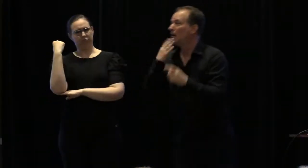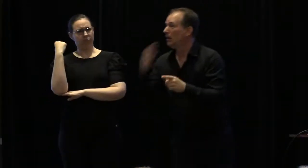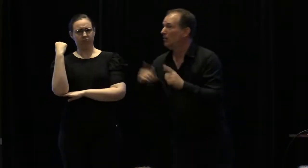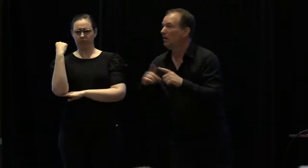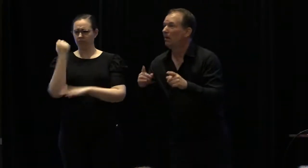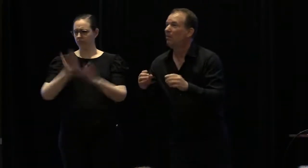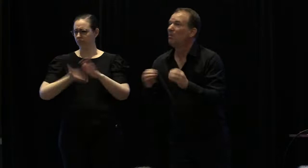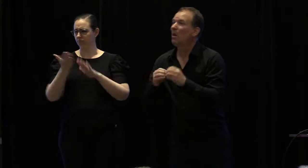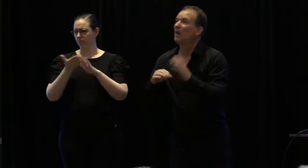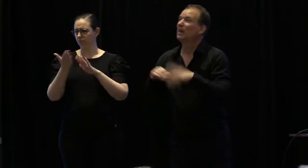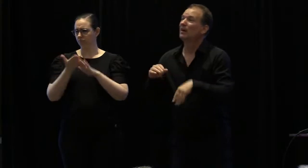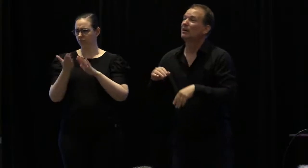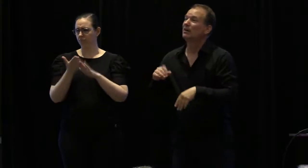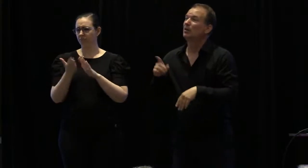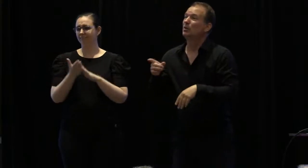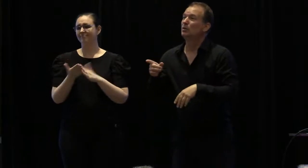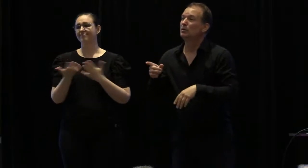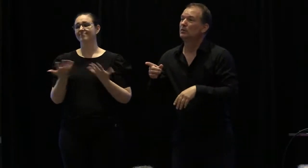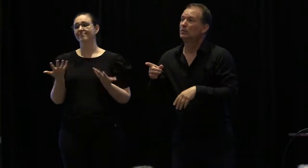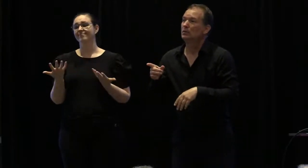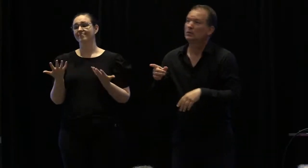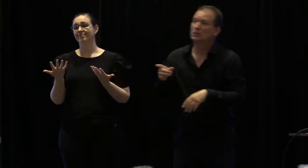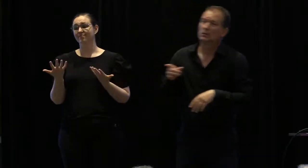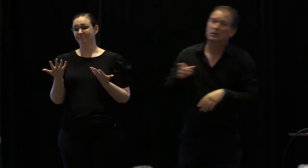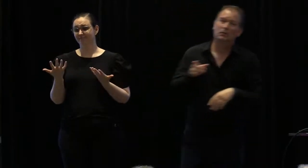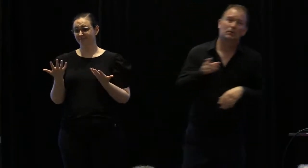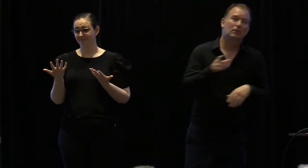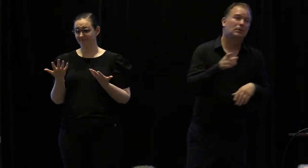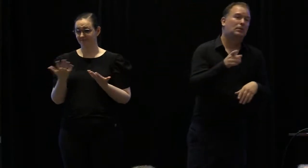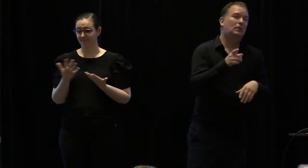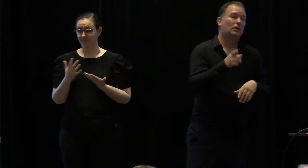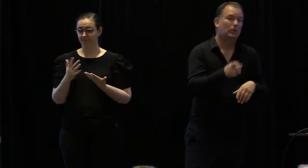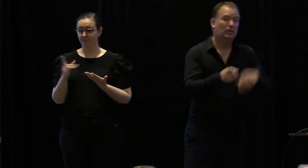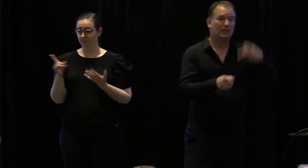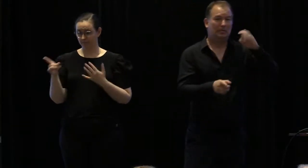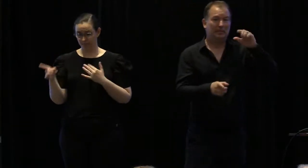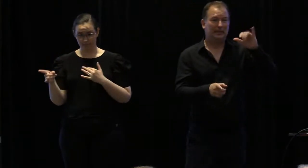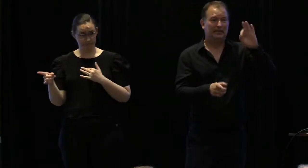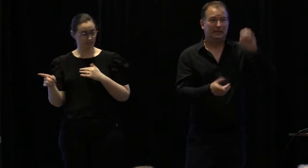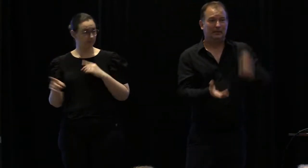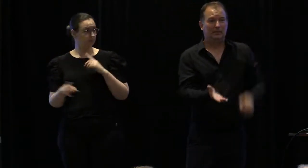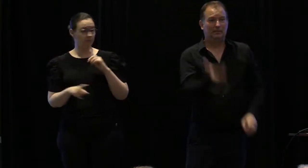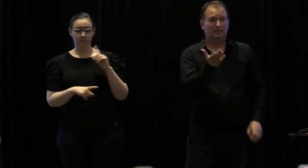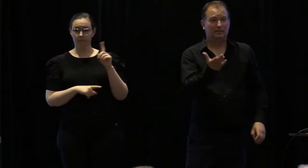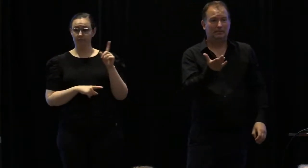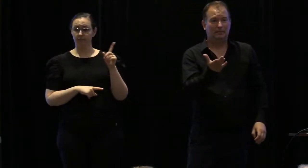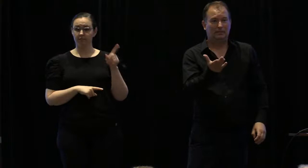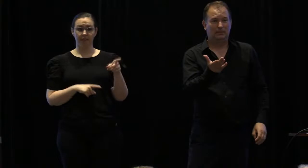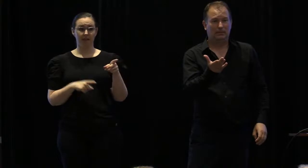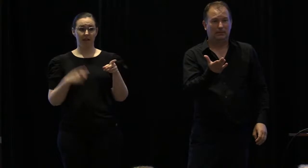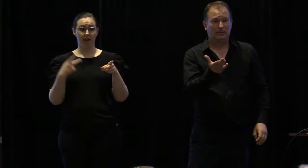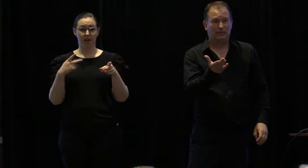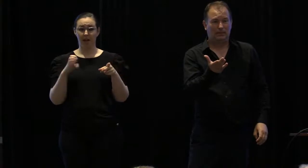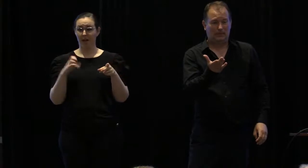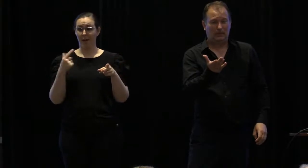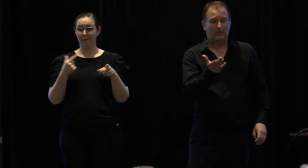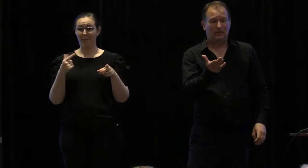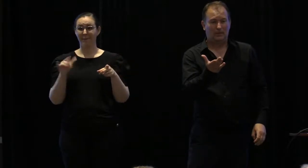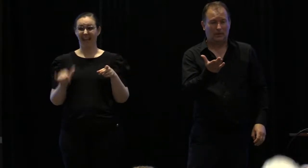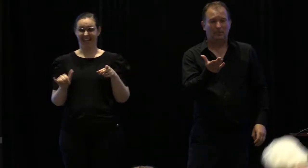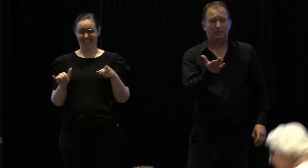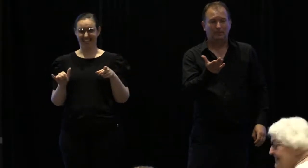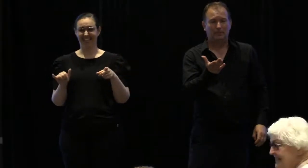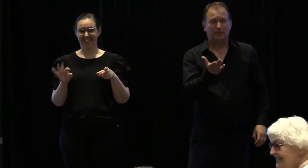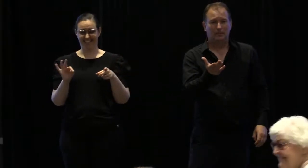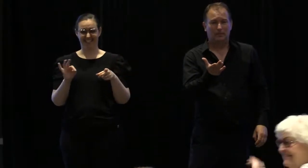moving forward. So our thanks, and it didn't just take Donna. There's also Fee. Peggy, if